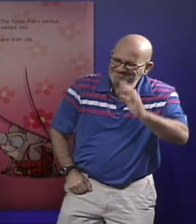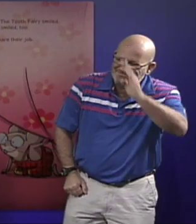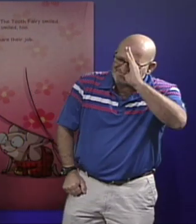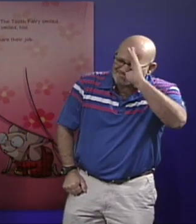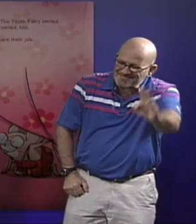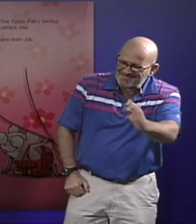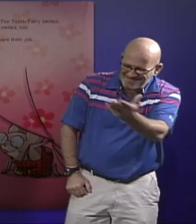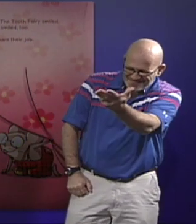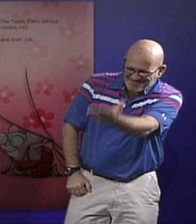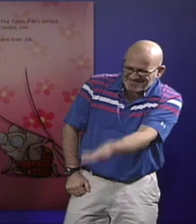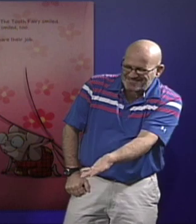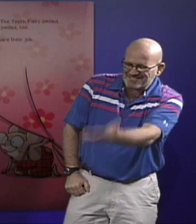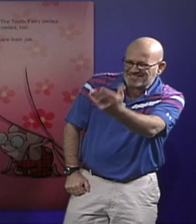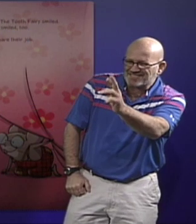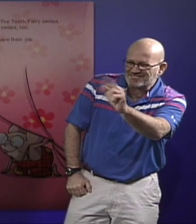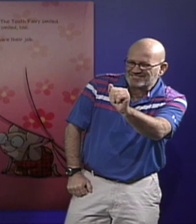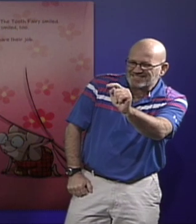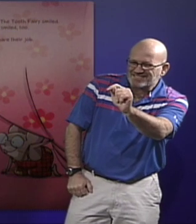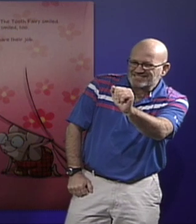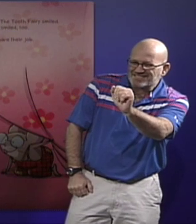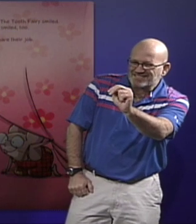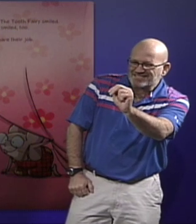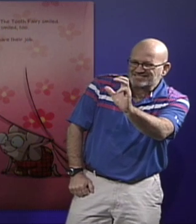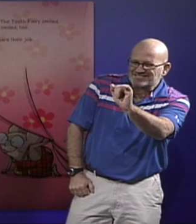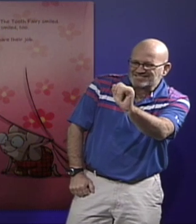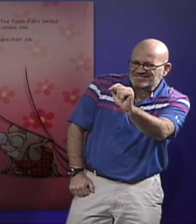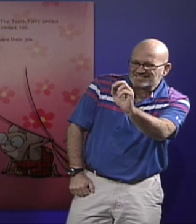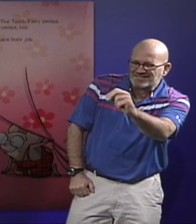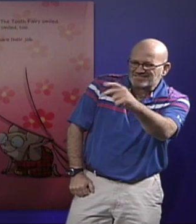Suddenly, Ratoncito Perez climbed under the pillow.